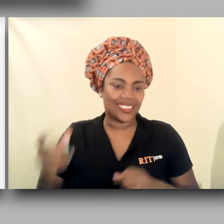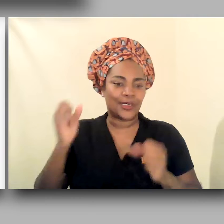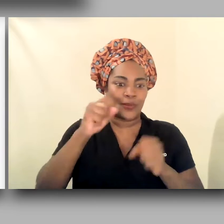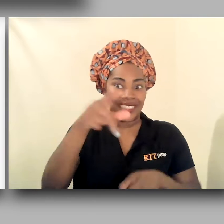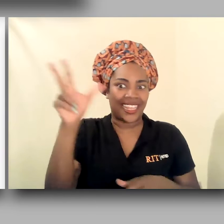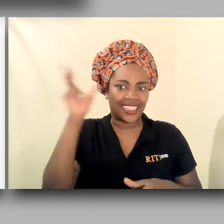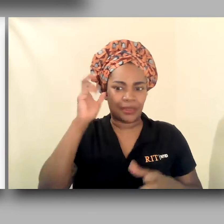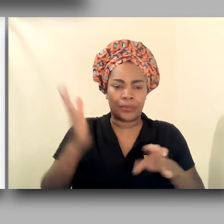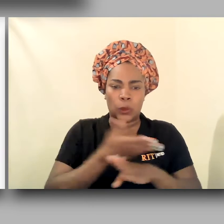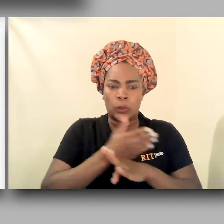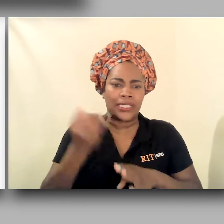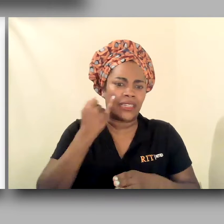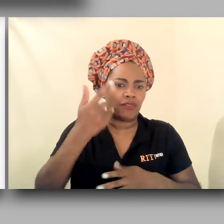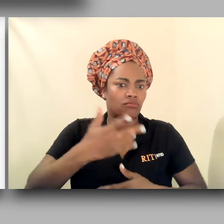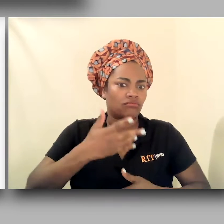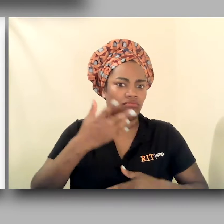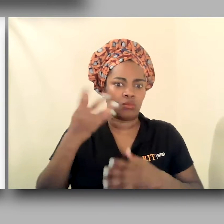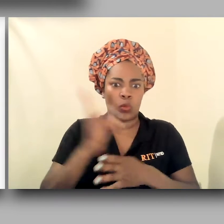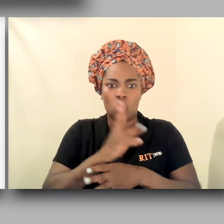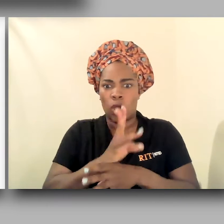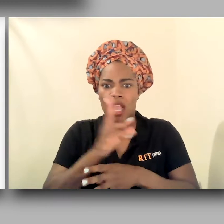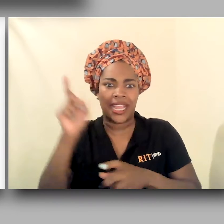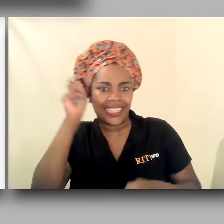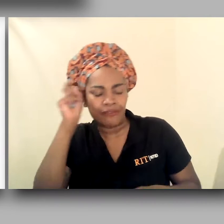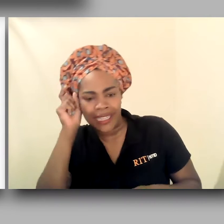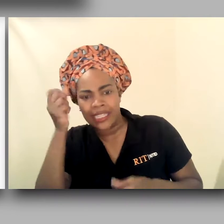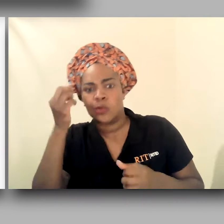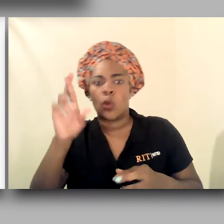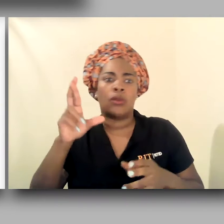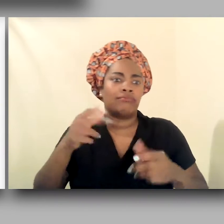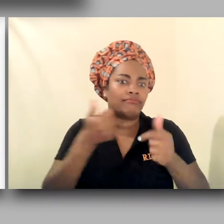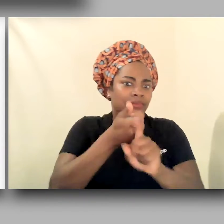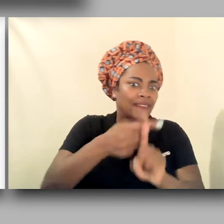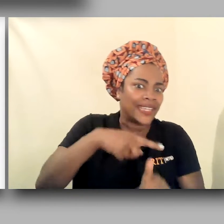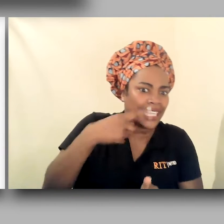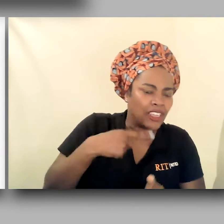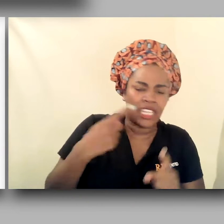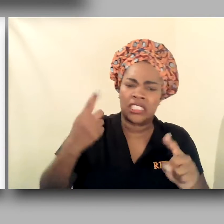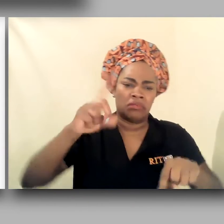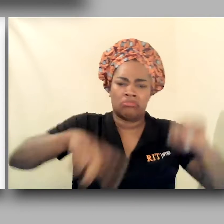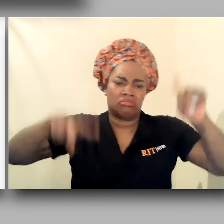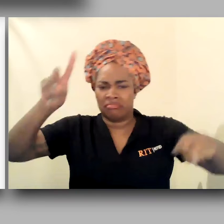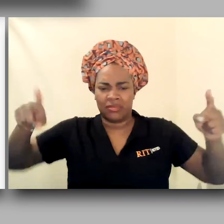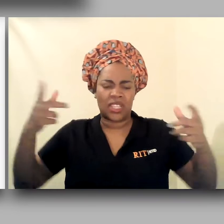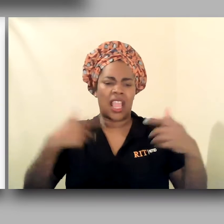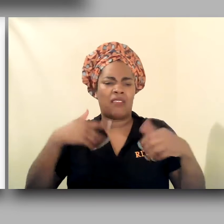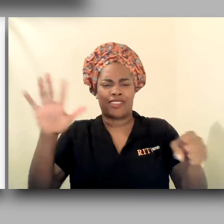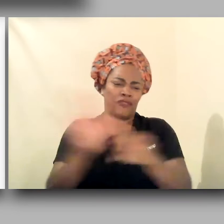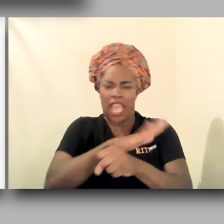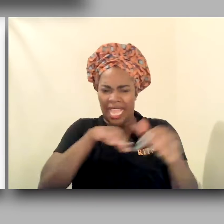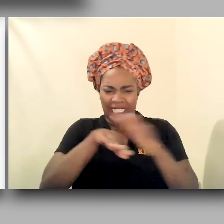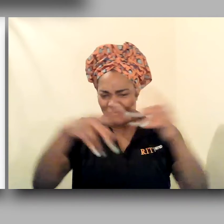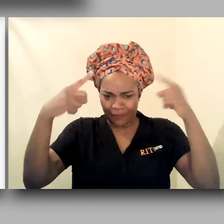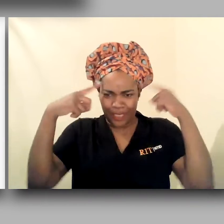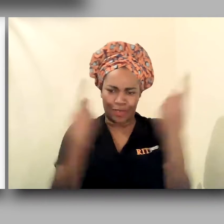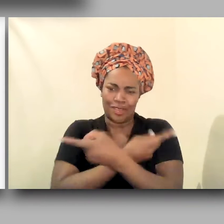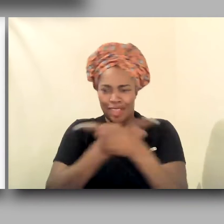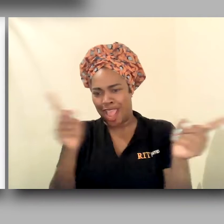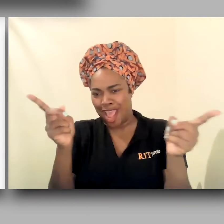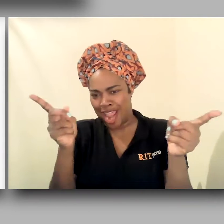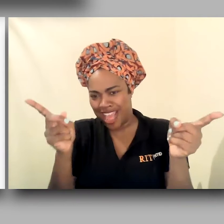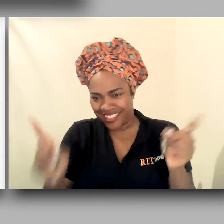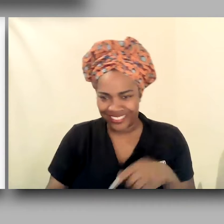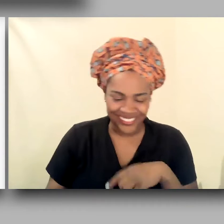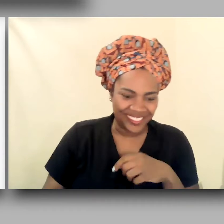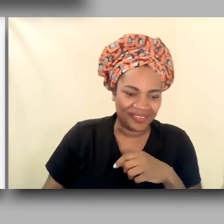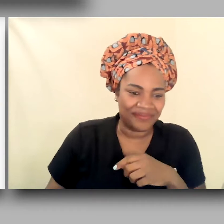can hear the music. So if you are using hearing aids or you are listening, I'll give full access. So I